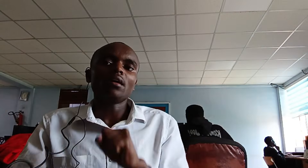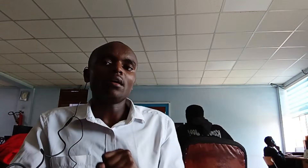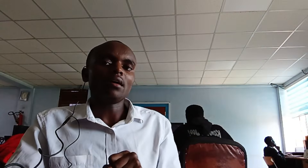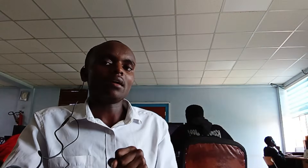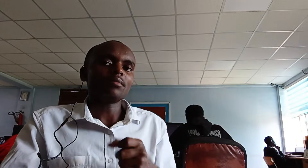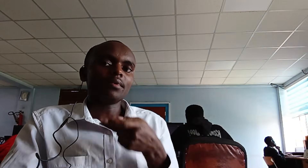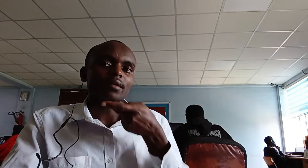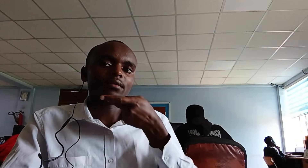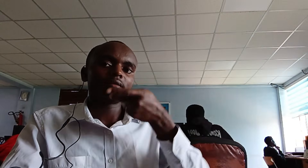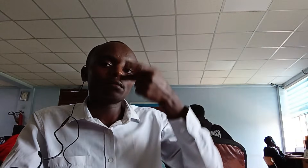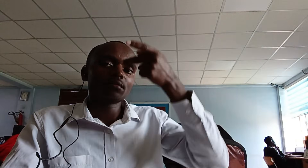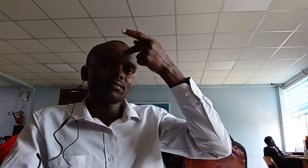grandparents,